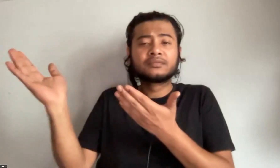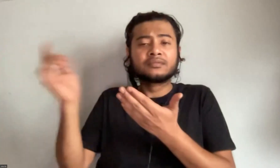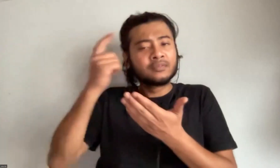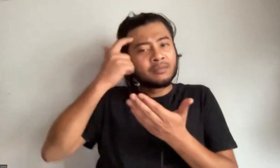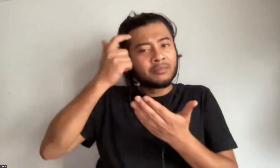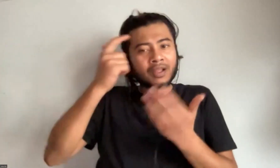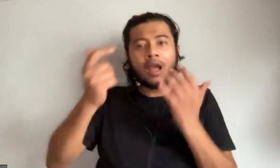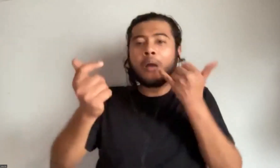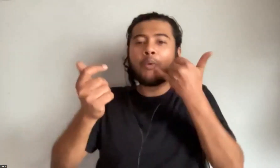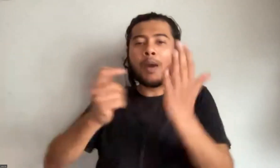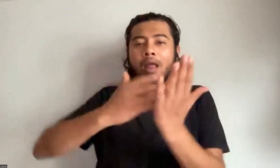we forget him.